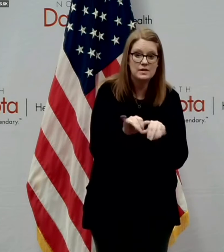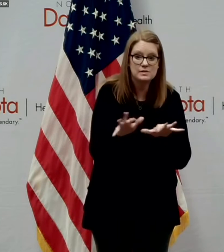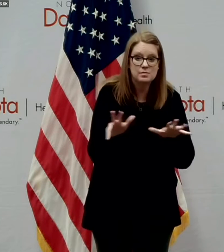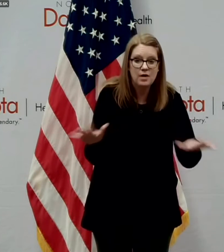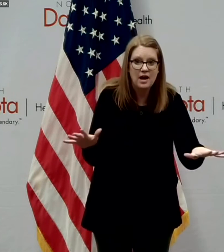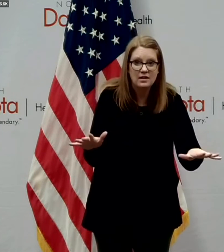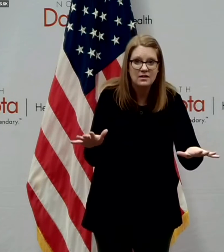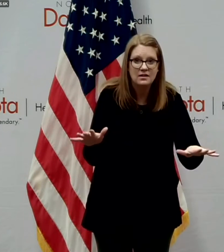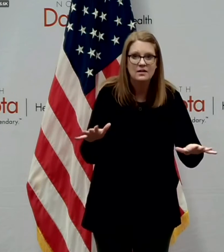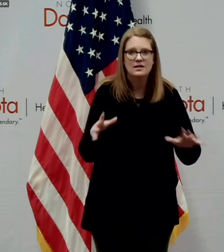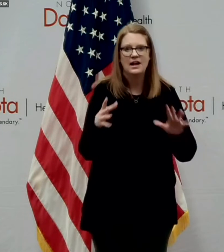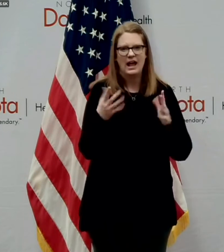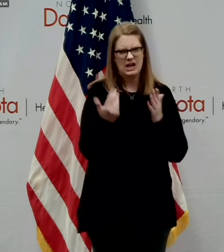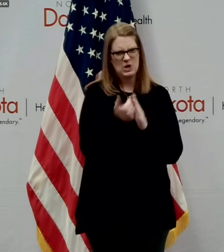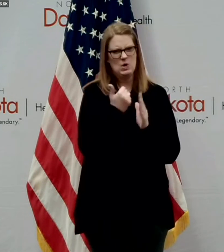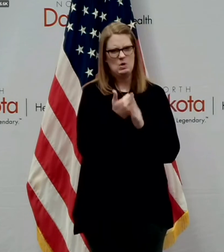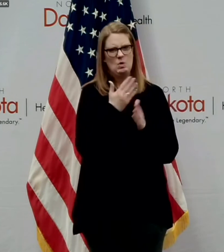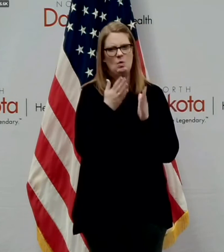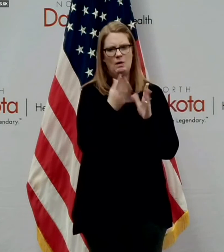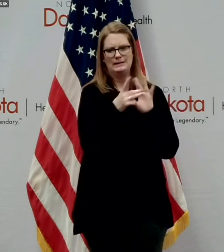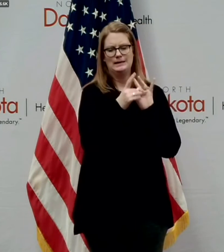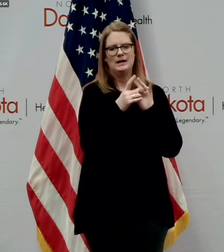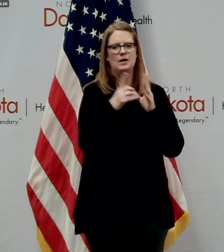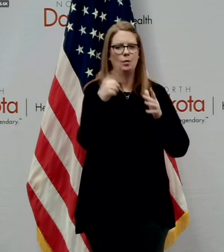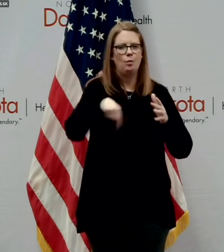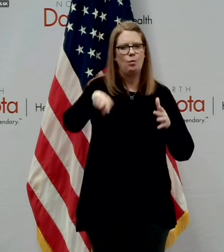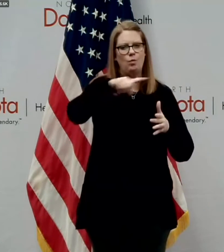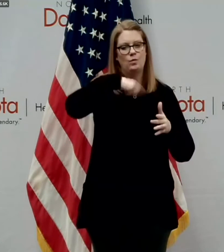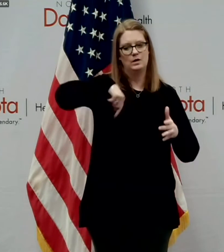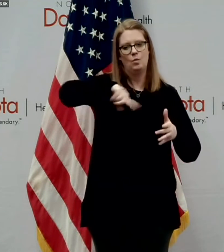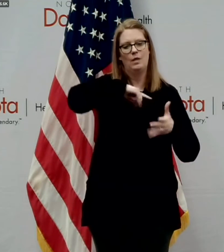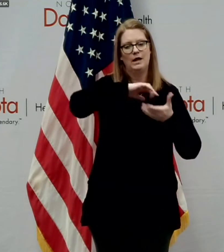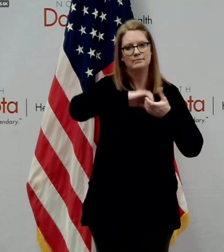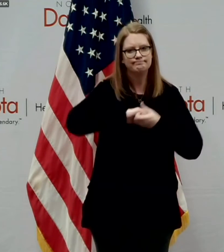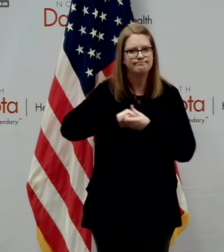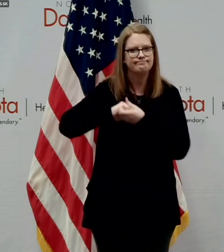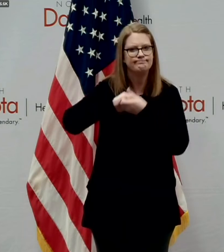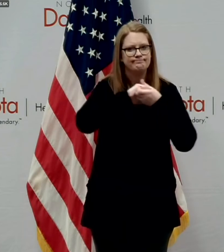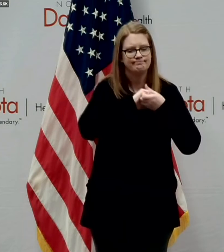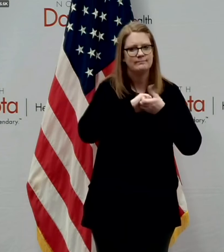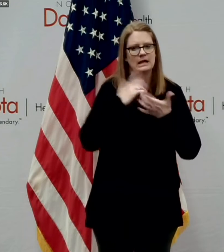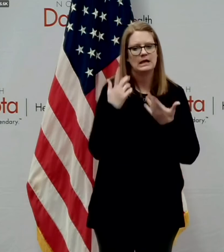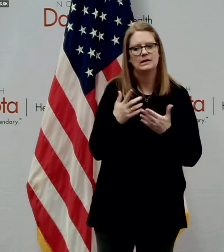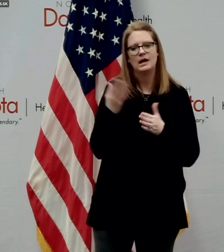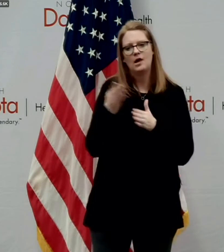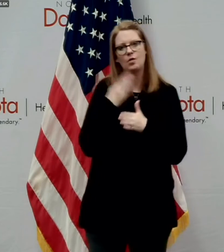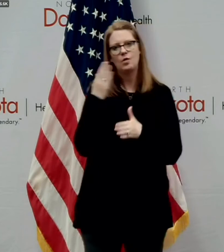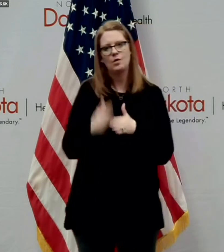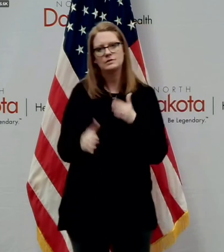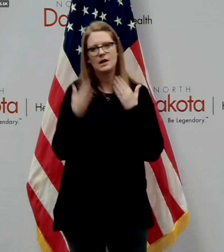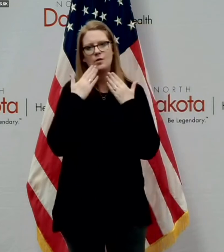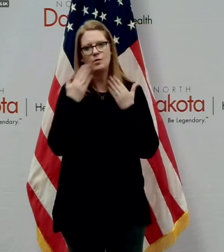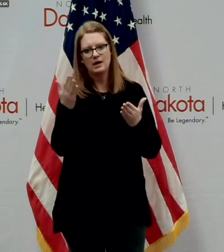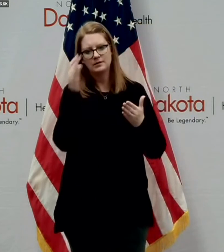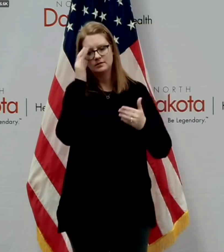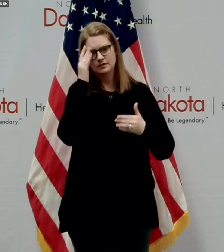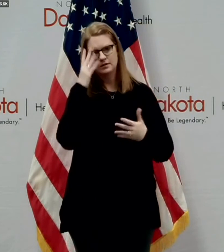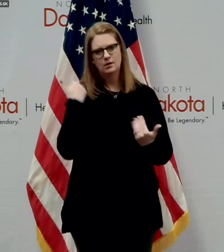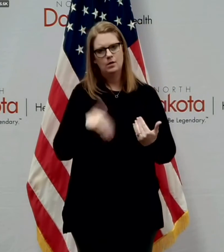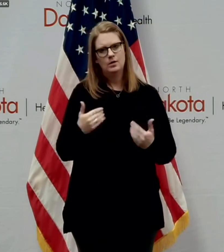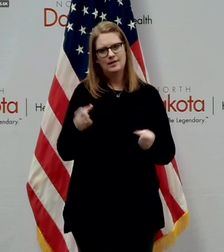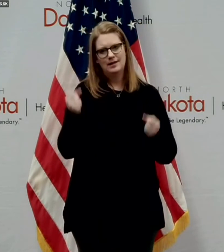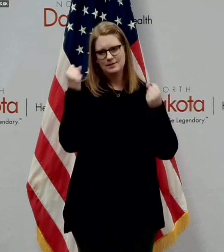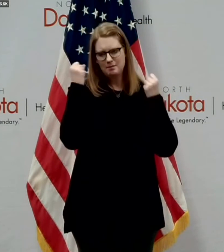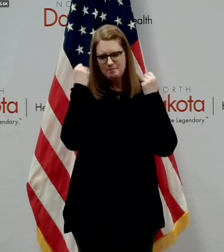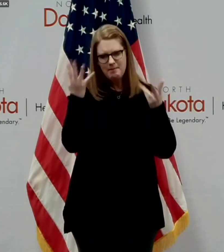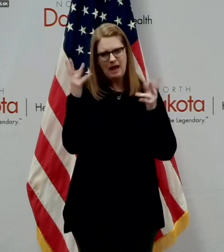while we're apart. We are all in this together. And in my closing gratitude comments today, we like to single out, there's so many people to share